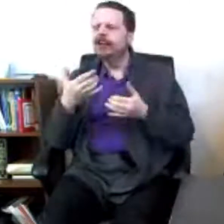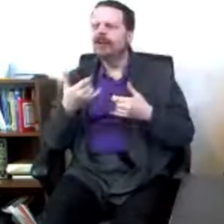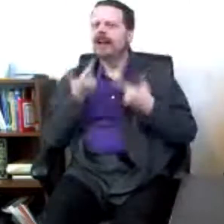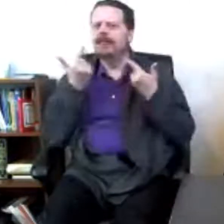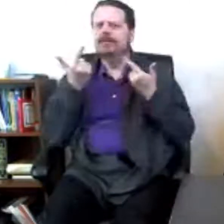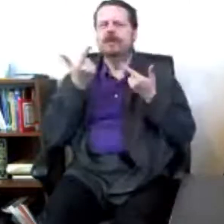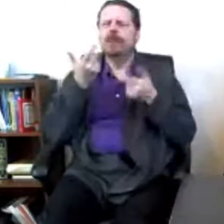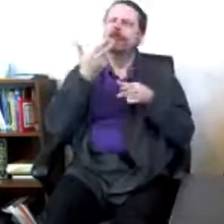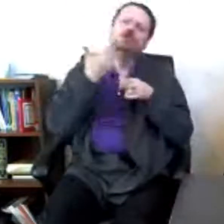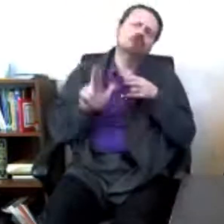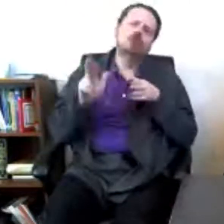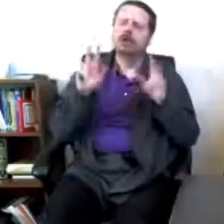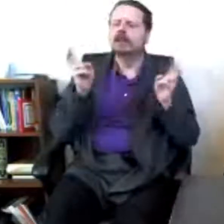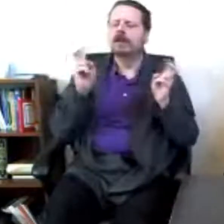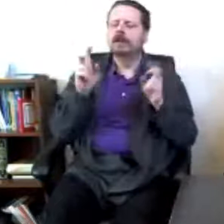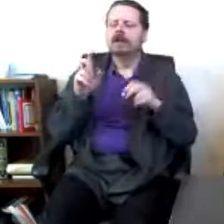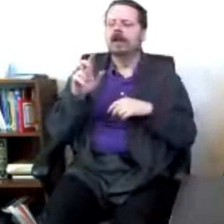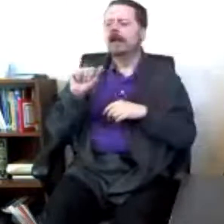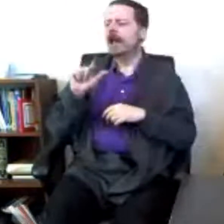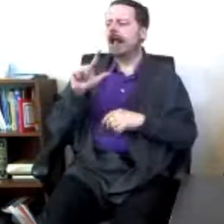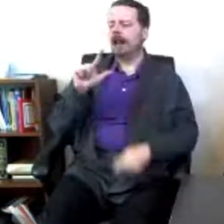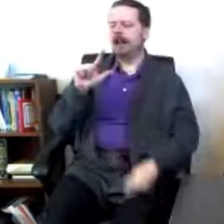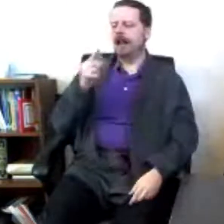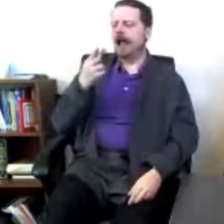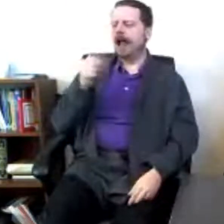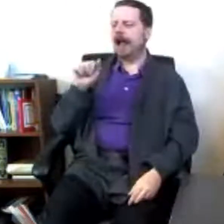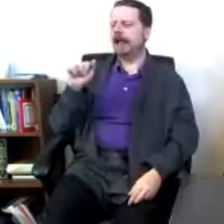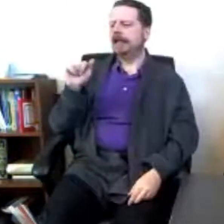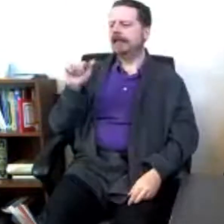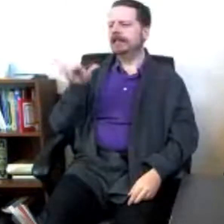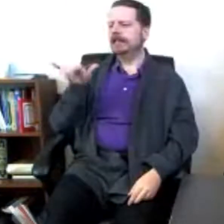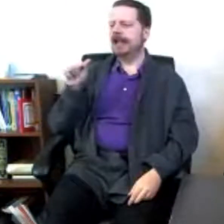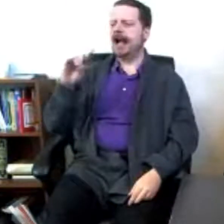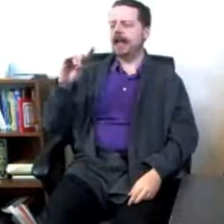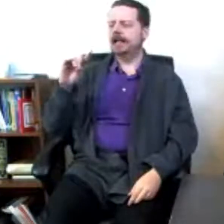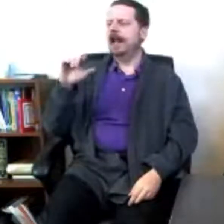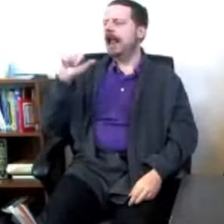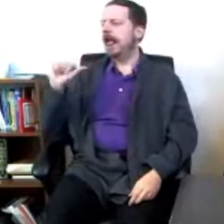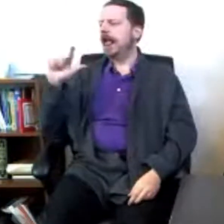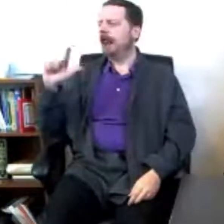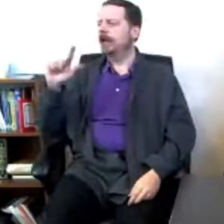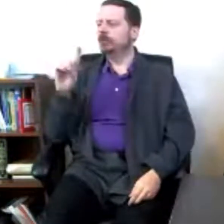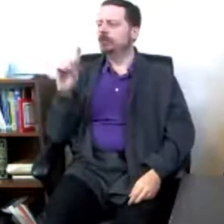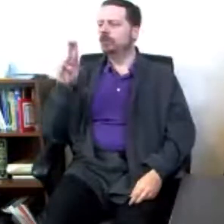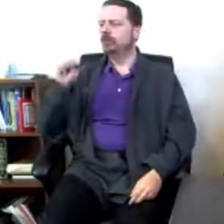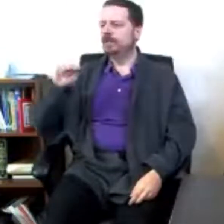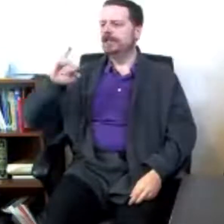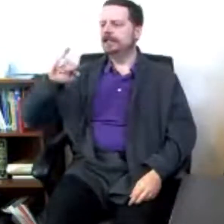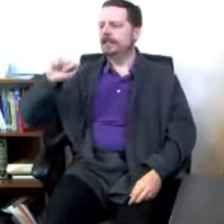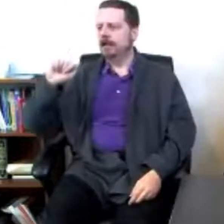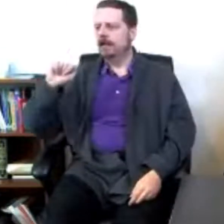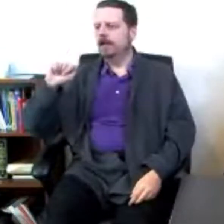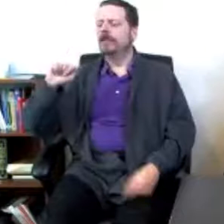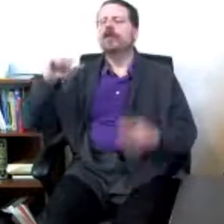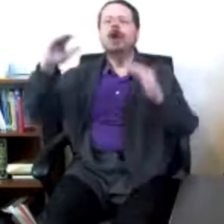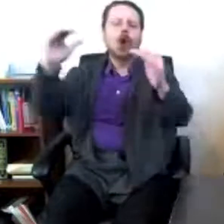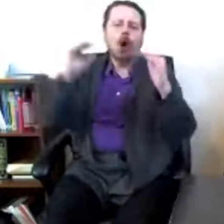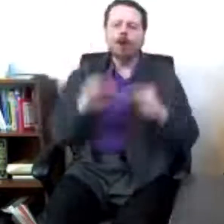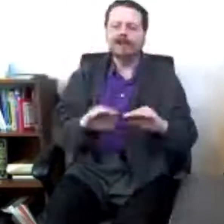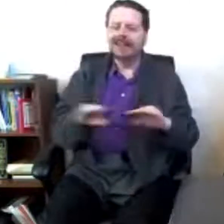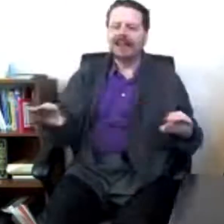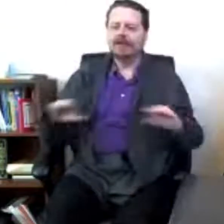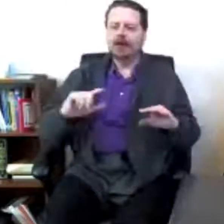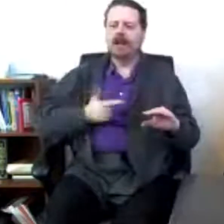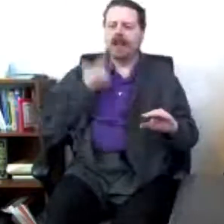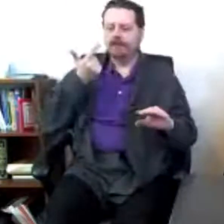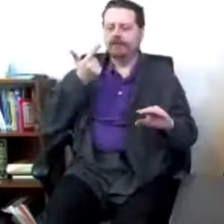the Quran calls al-haya ad-dunya, the lowest level of life. You know, this life is full